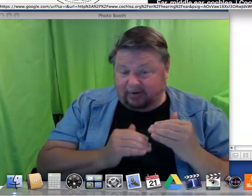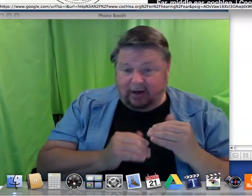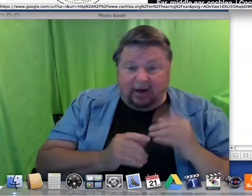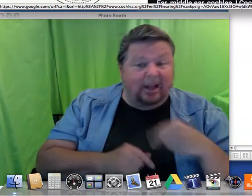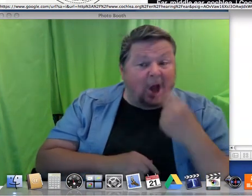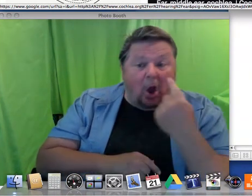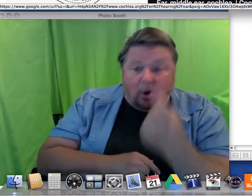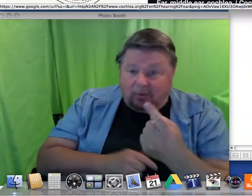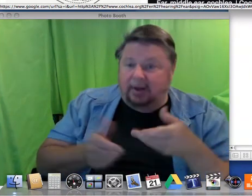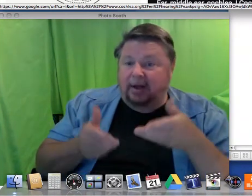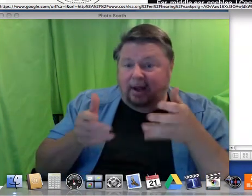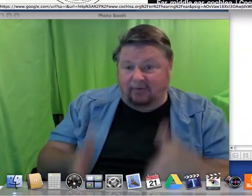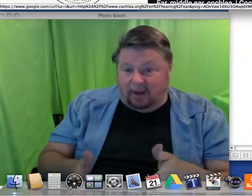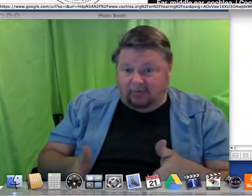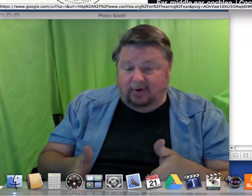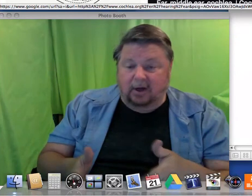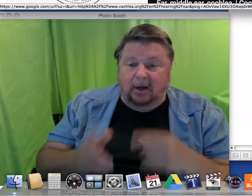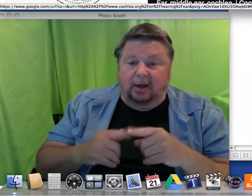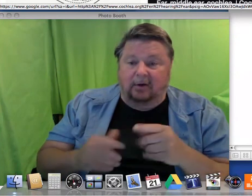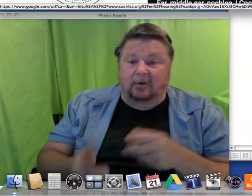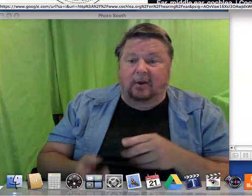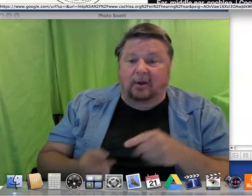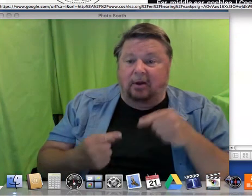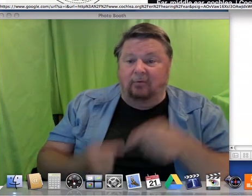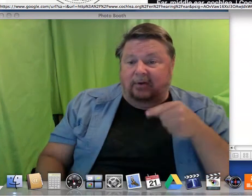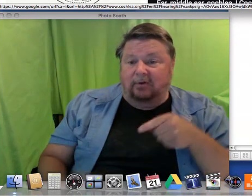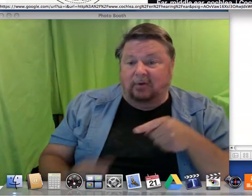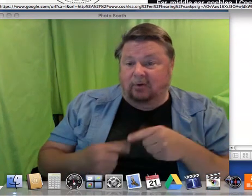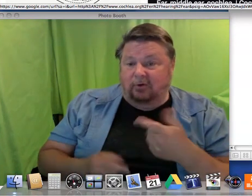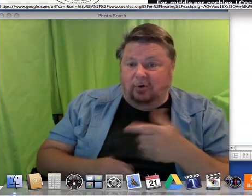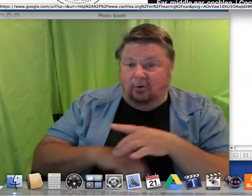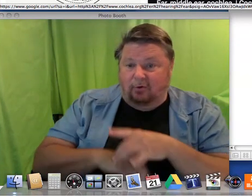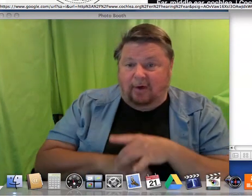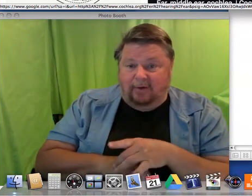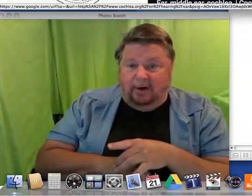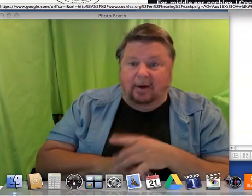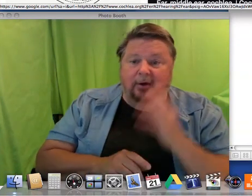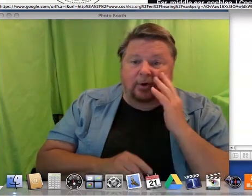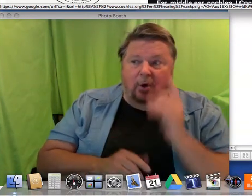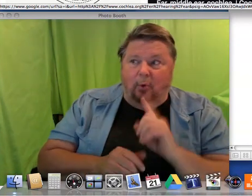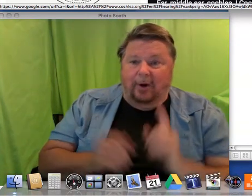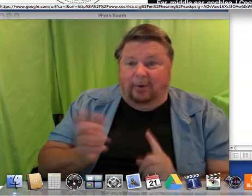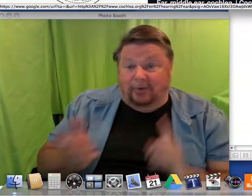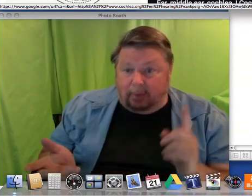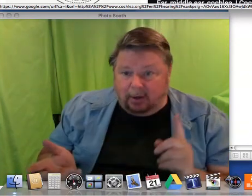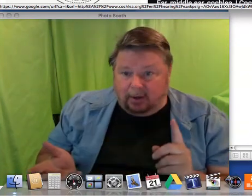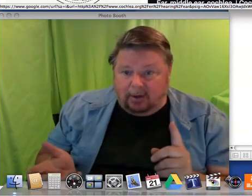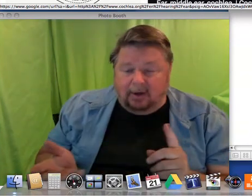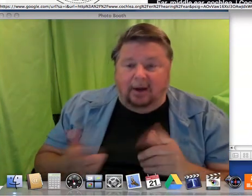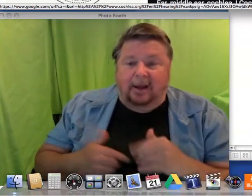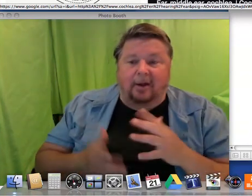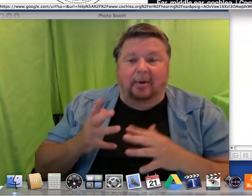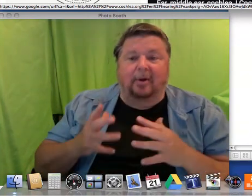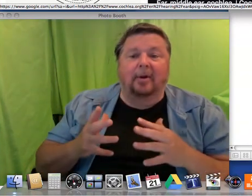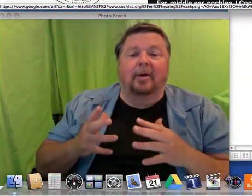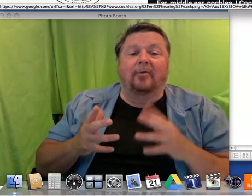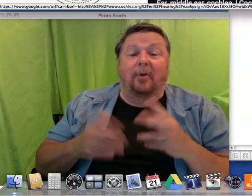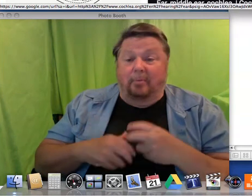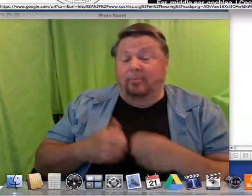balance, then the only thing they have left is the resistance to gravity to know where is up. And that can